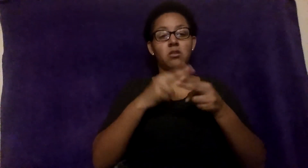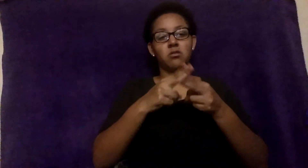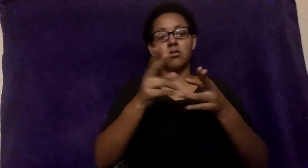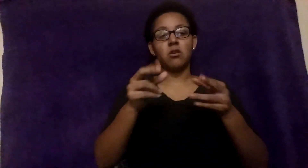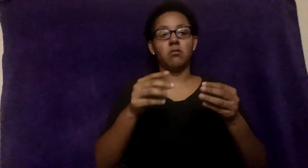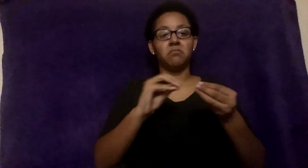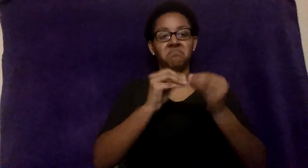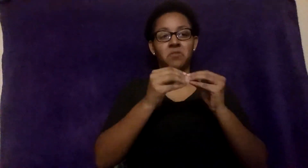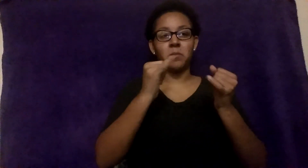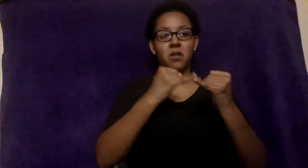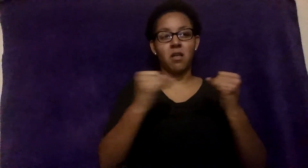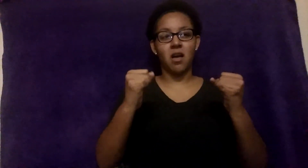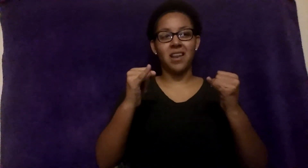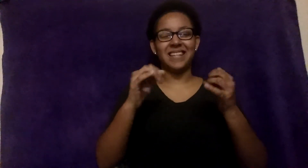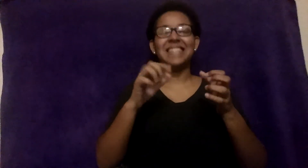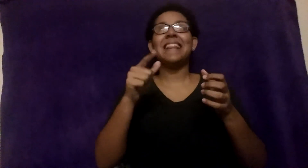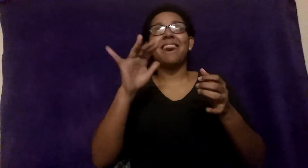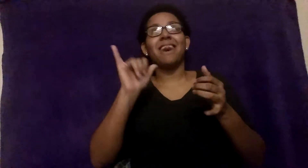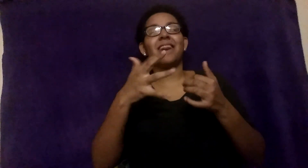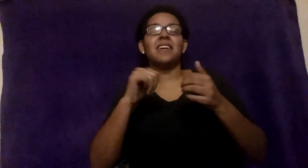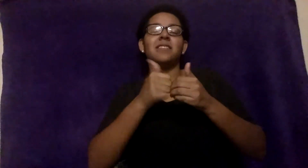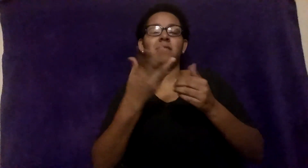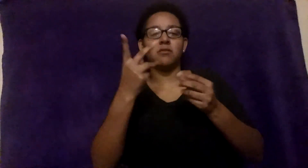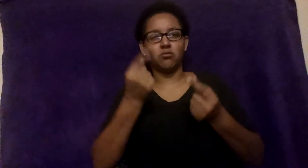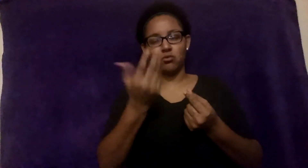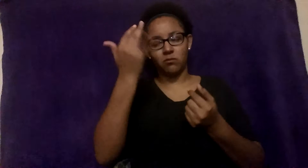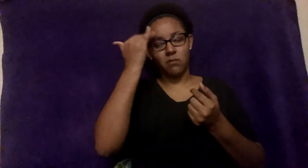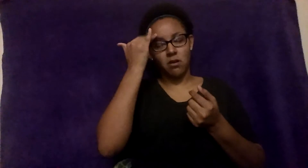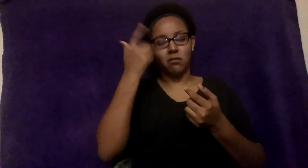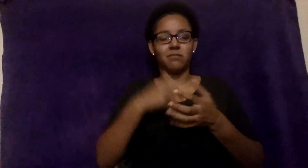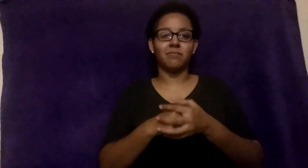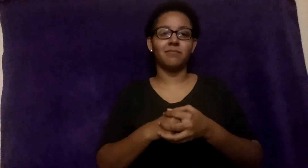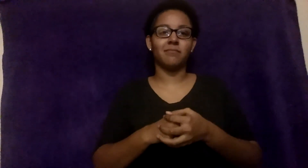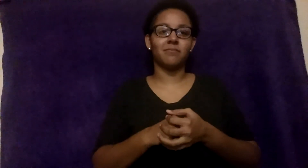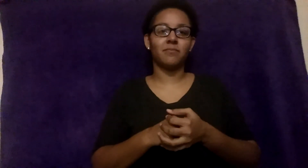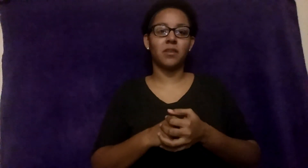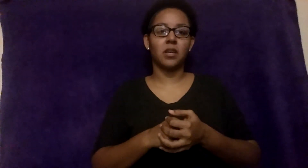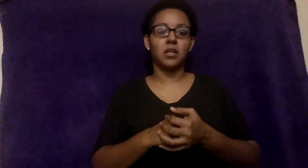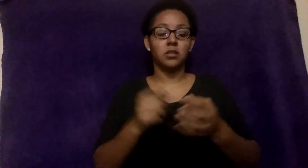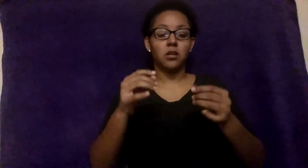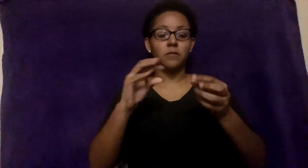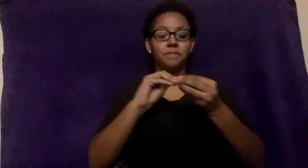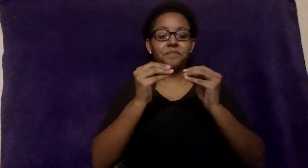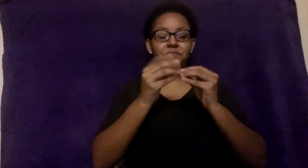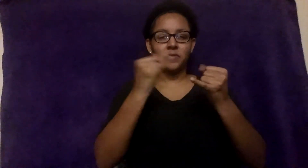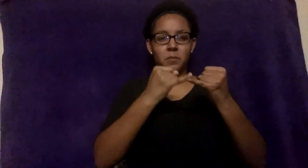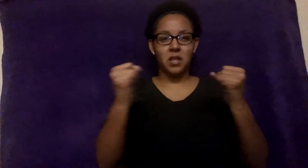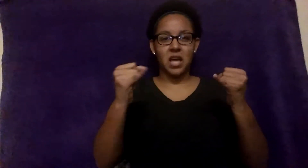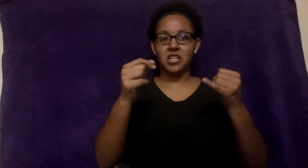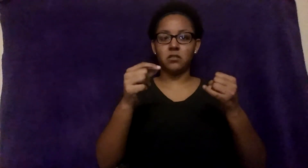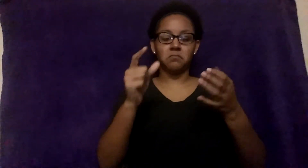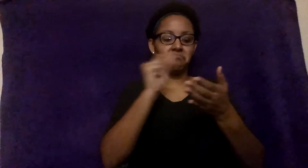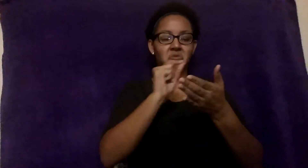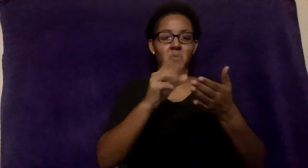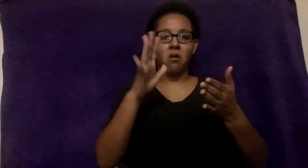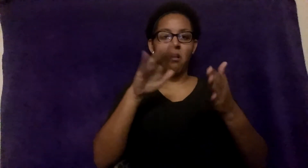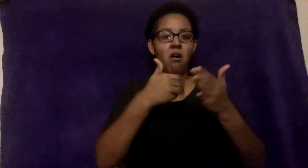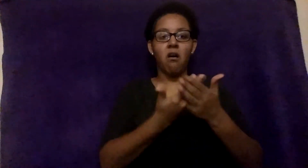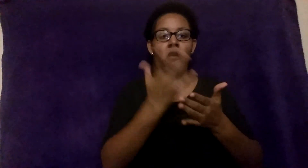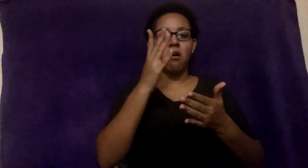when I forget. I don't have it memorized. So number line, I just write all the numbers in order, and I go high enough just so